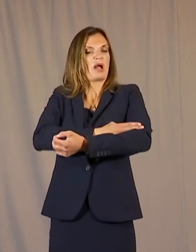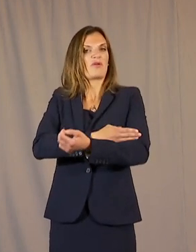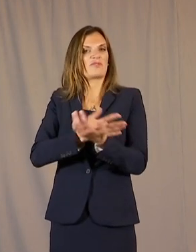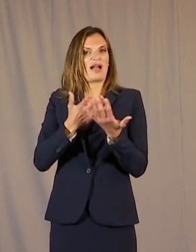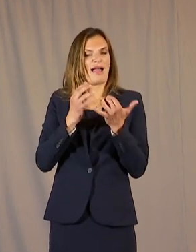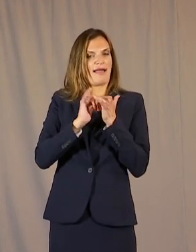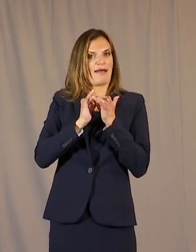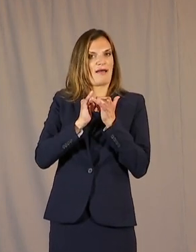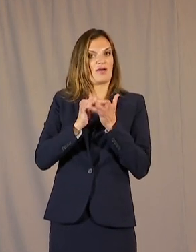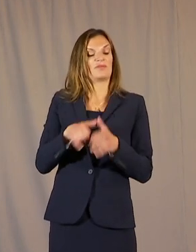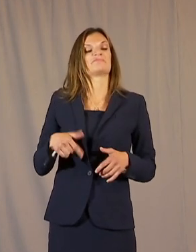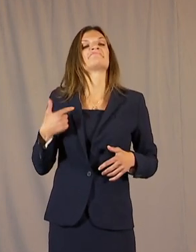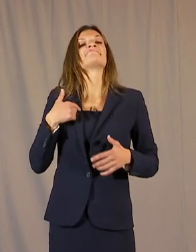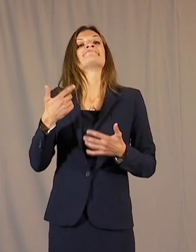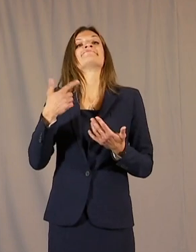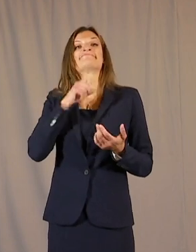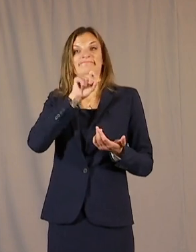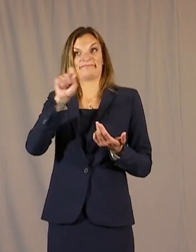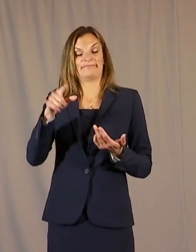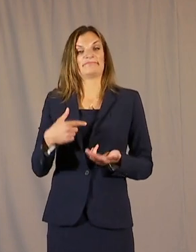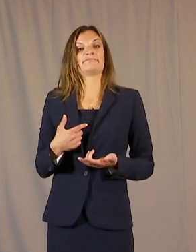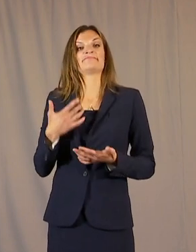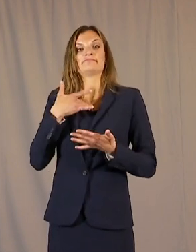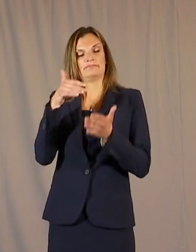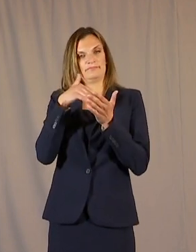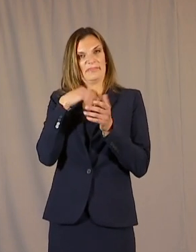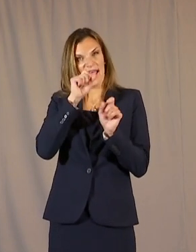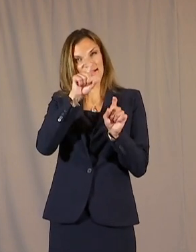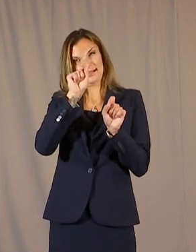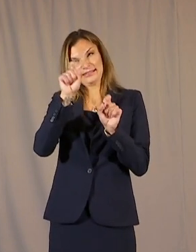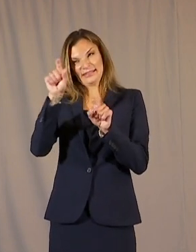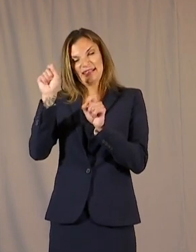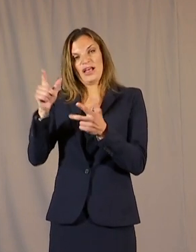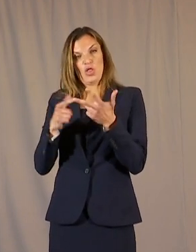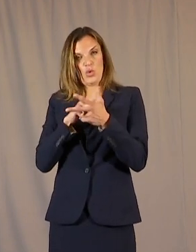And there were three things that came up consistently.